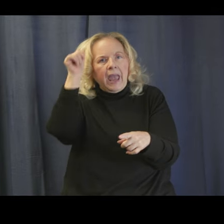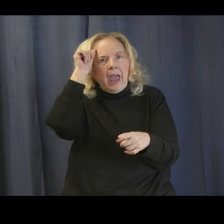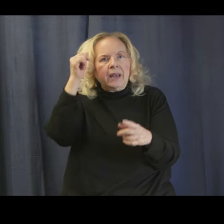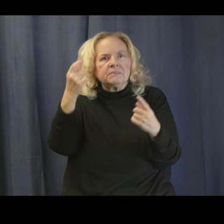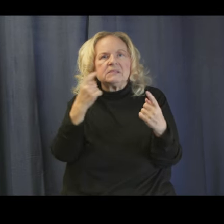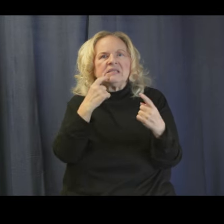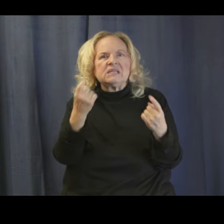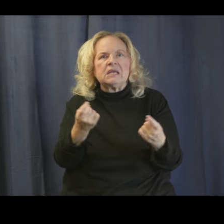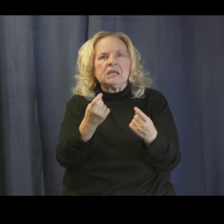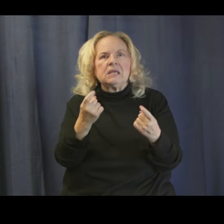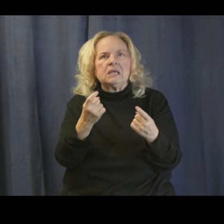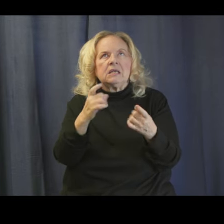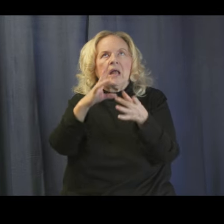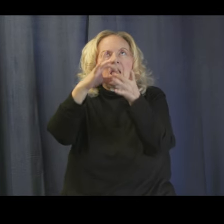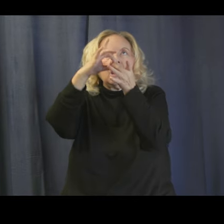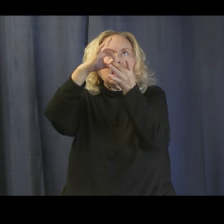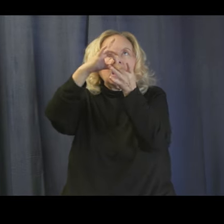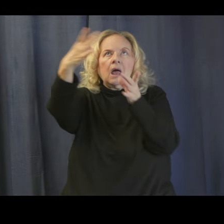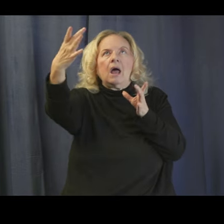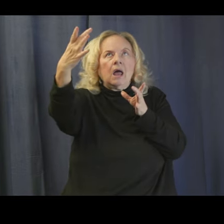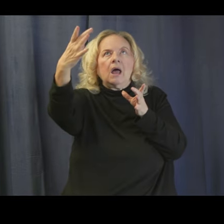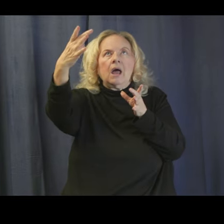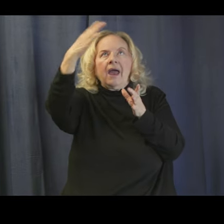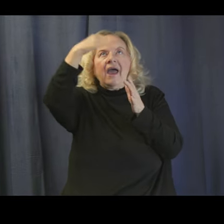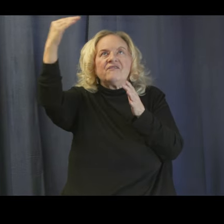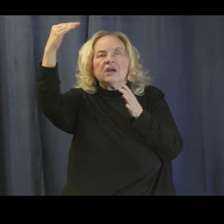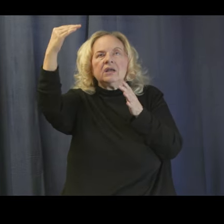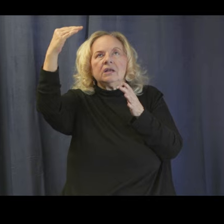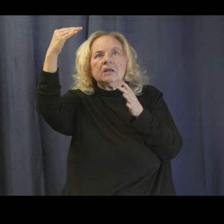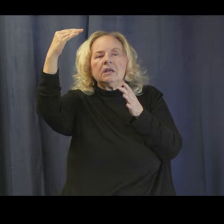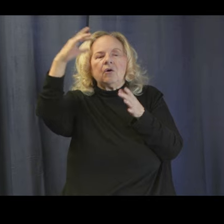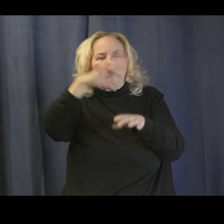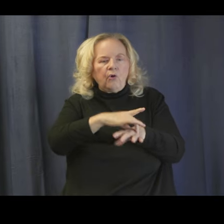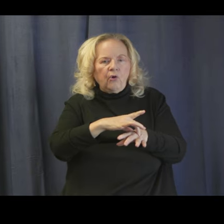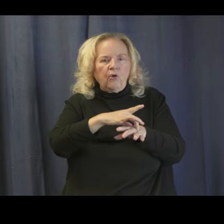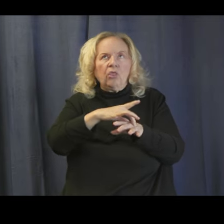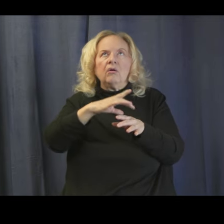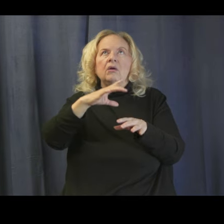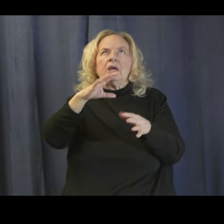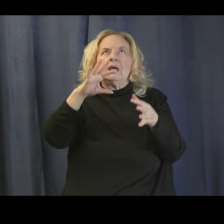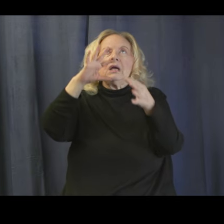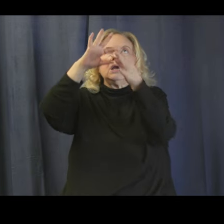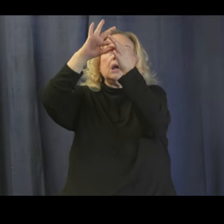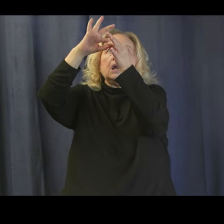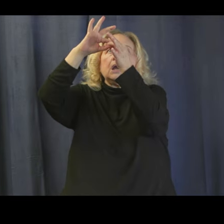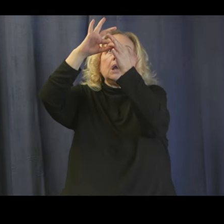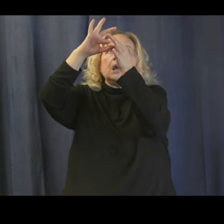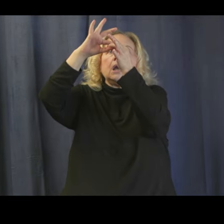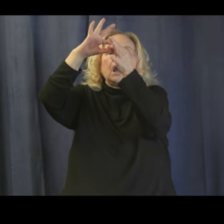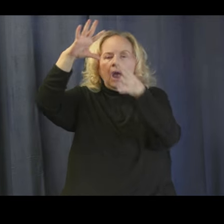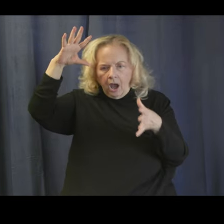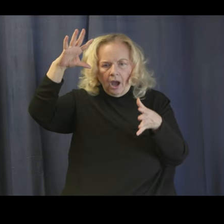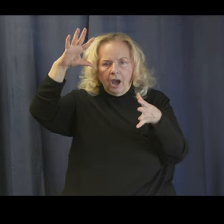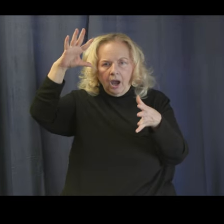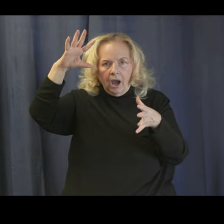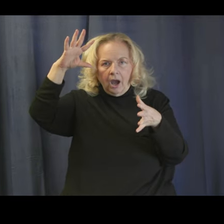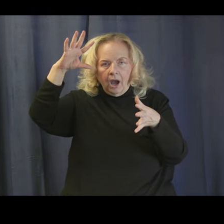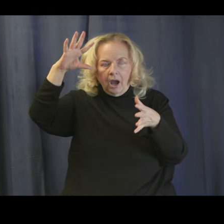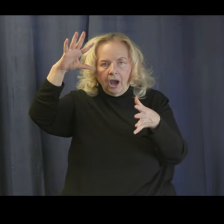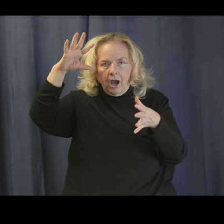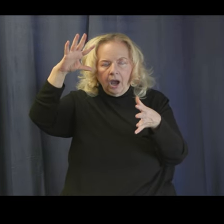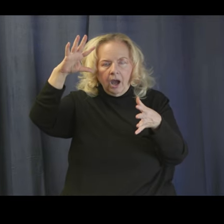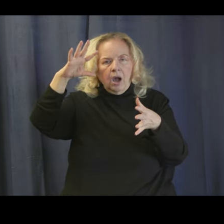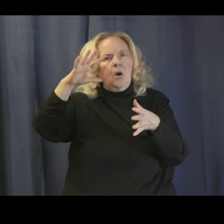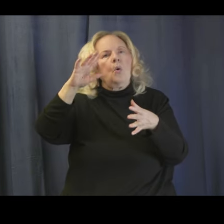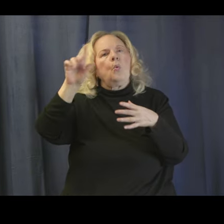Adam sinned and the connection is broken between heaven and earth. Okay, so now when are we